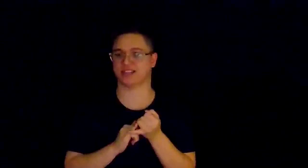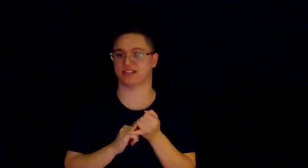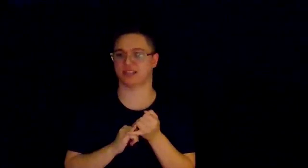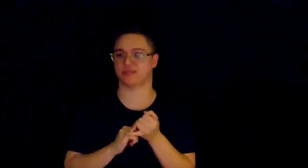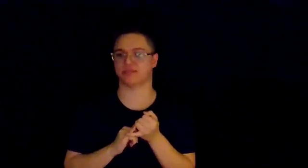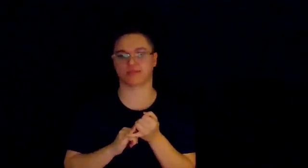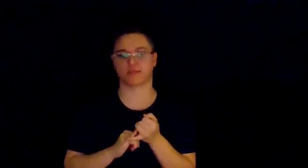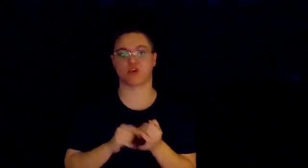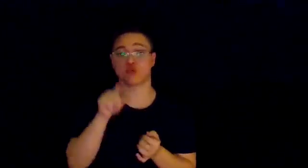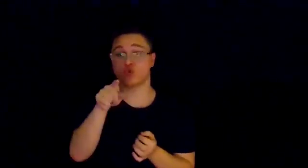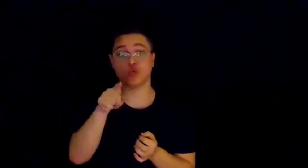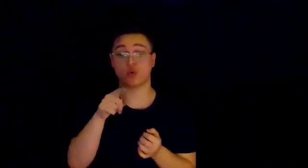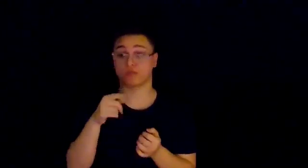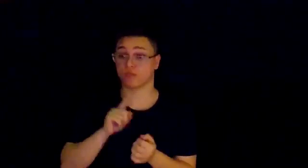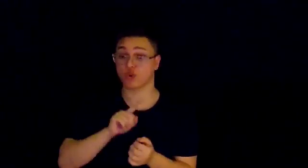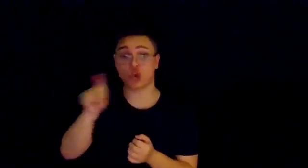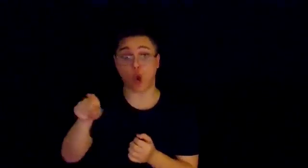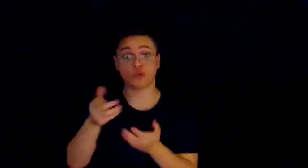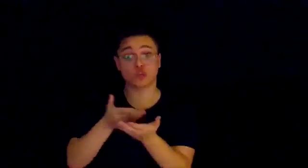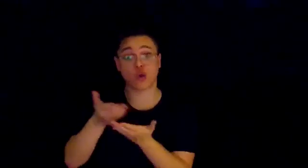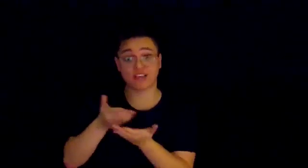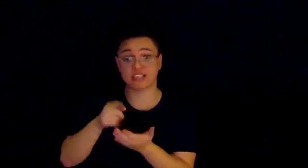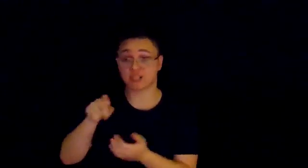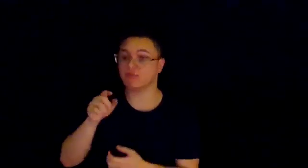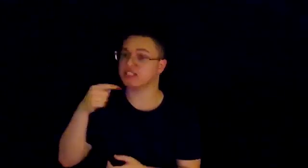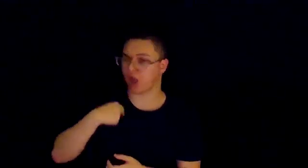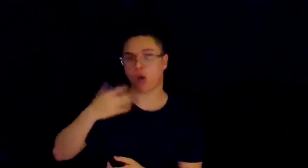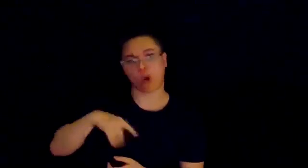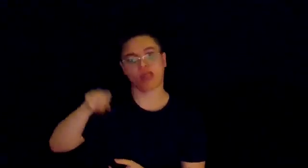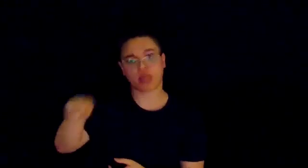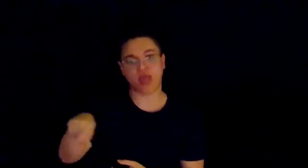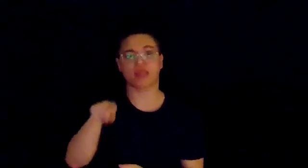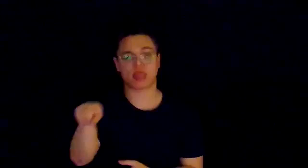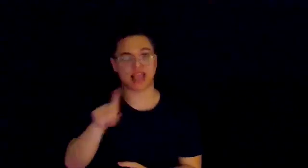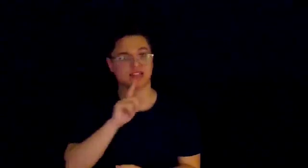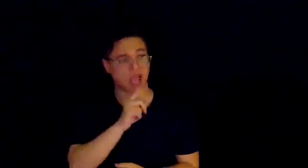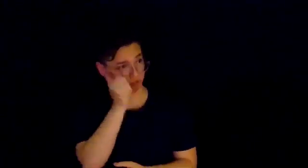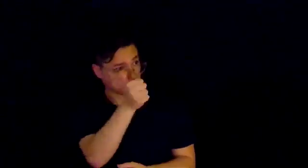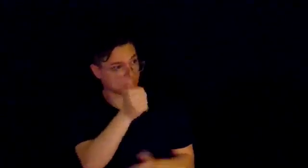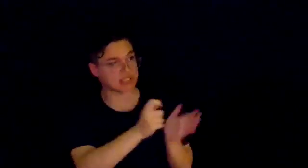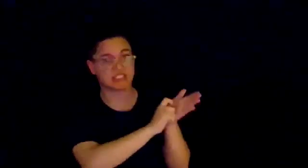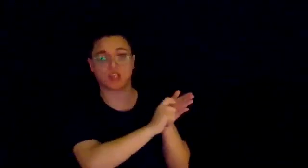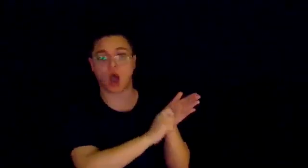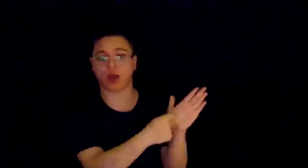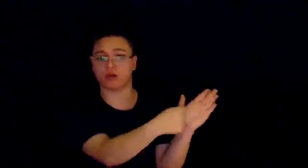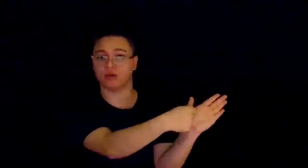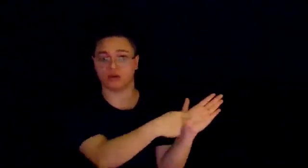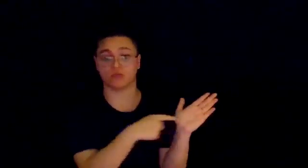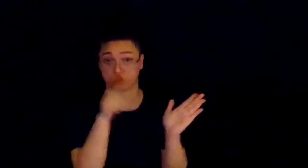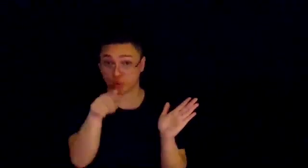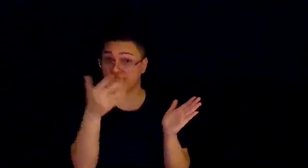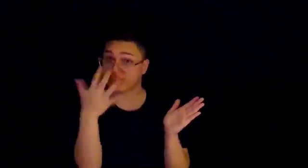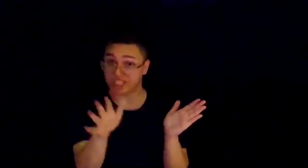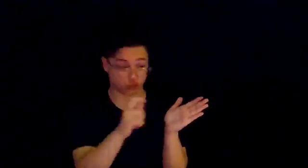a provider there with the NDIS. So when you go to the service, you can say, I want that. And they say,